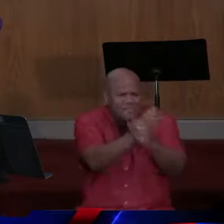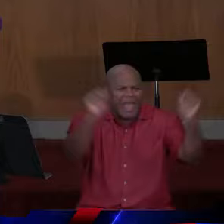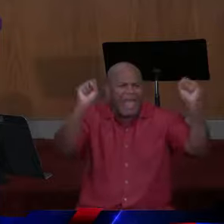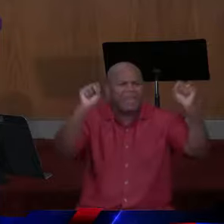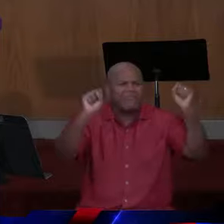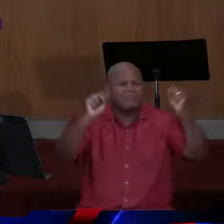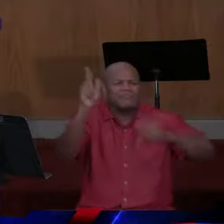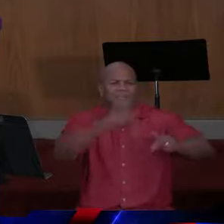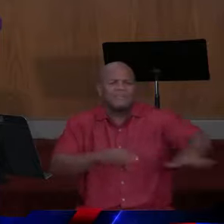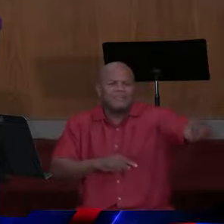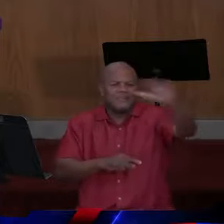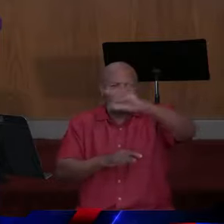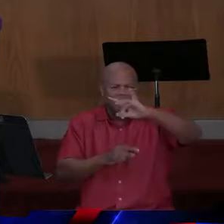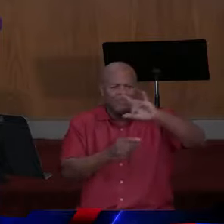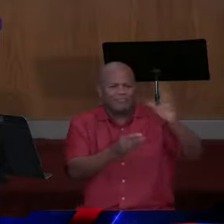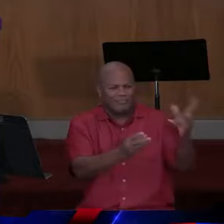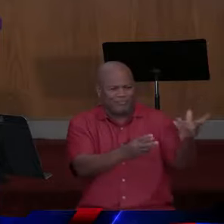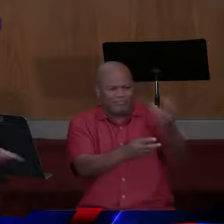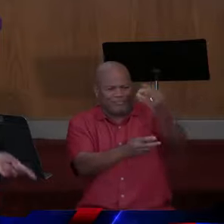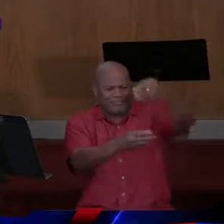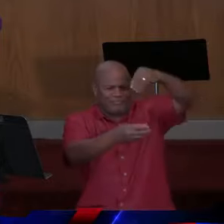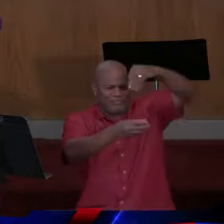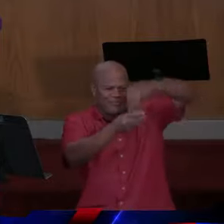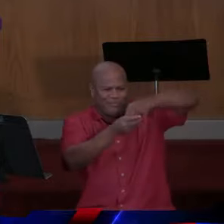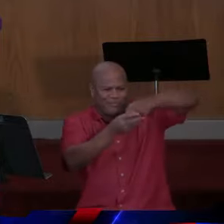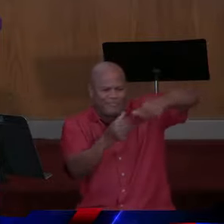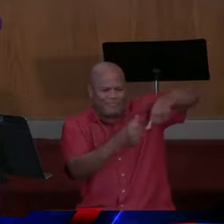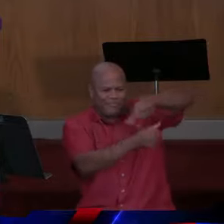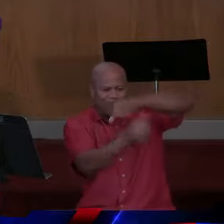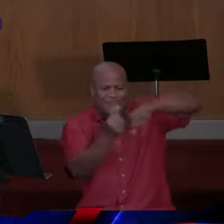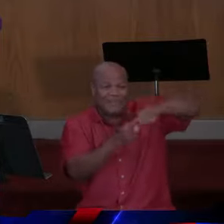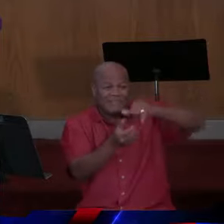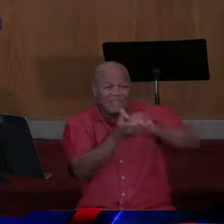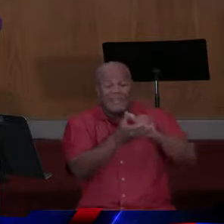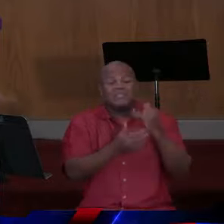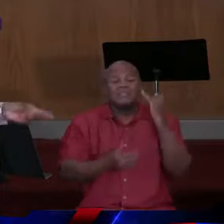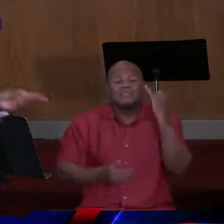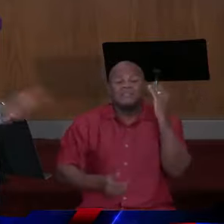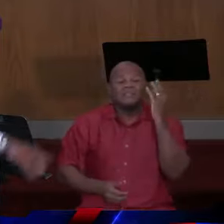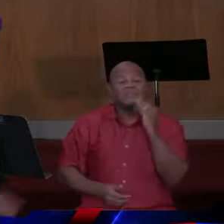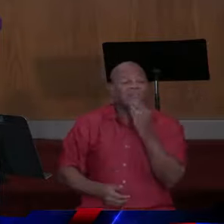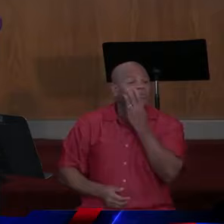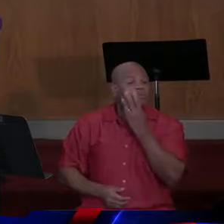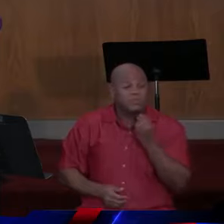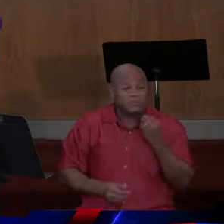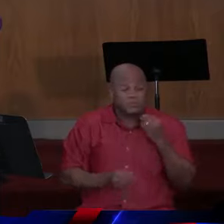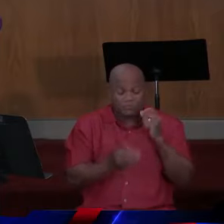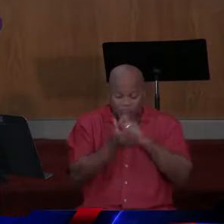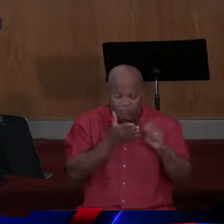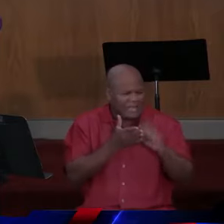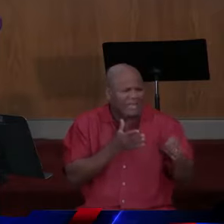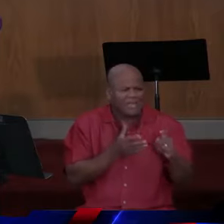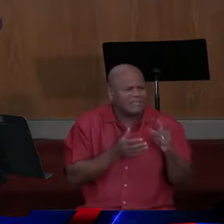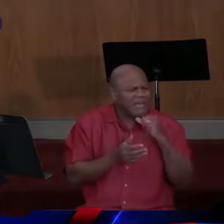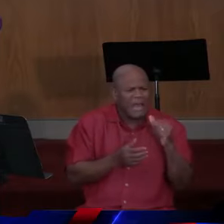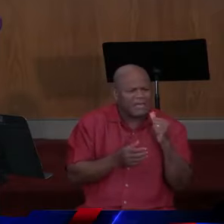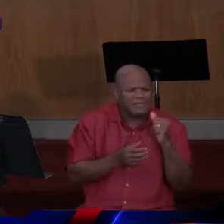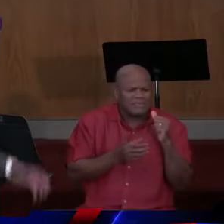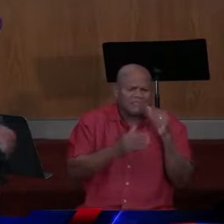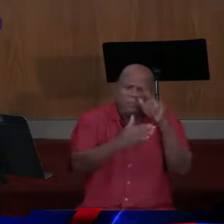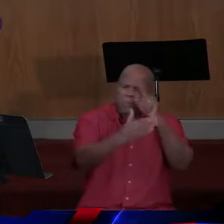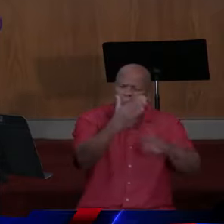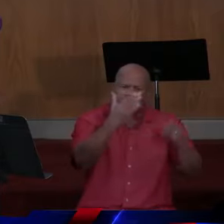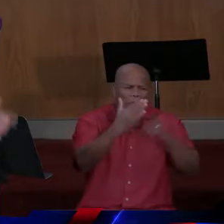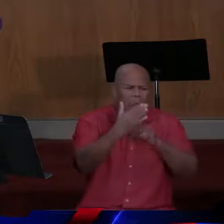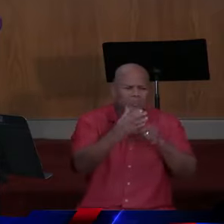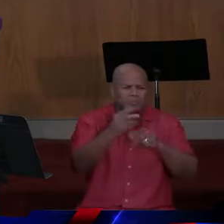into the fellowship. Amen. That's why the Hebrew writer said, forsake not to assemble yourselves, such is the custom of some. I